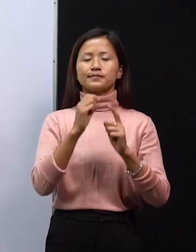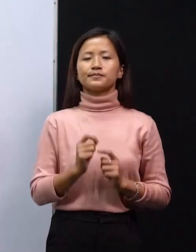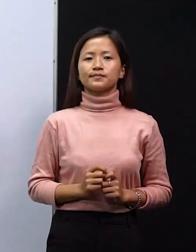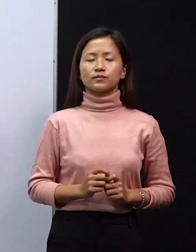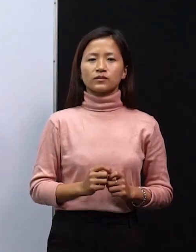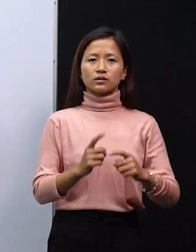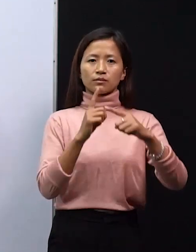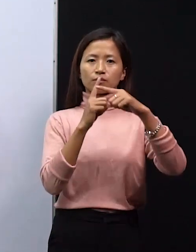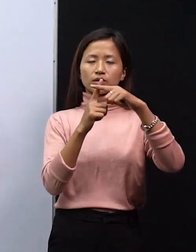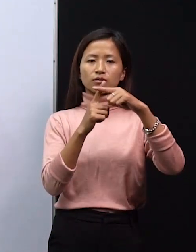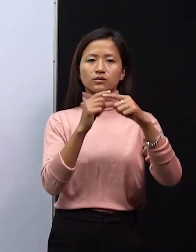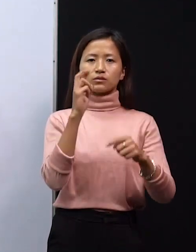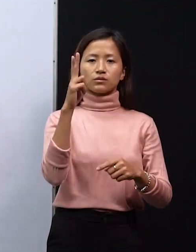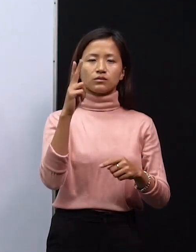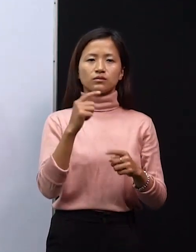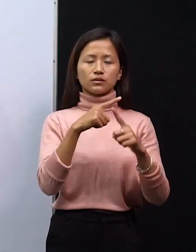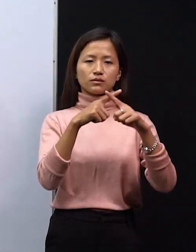plus 2 into